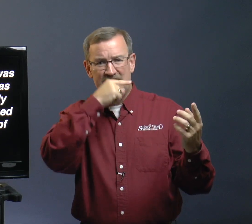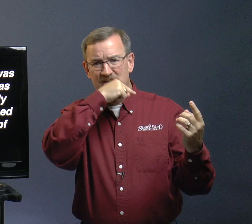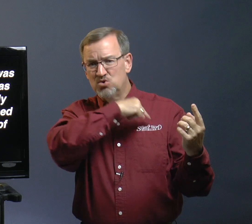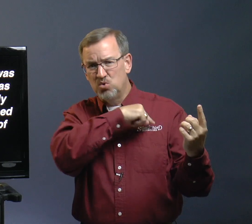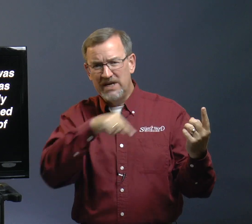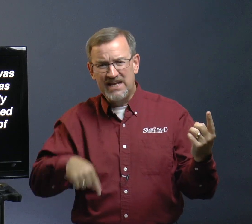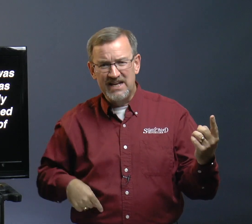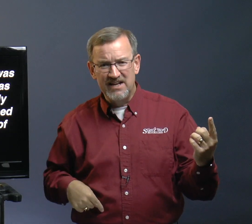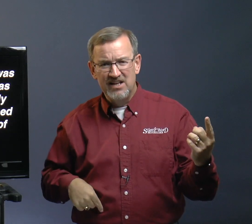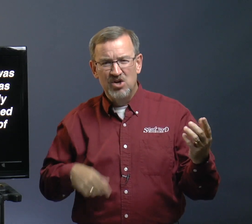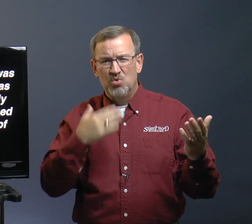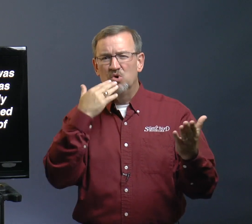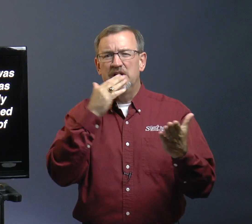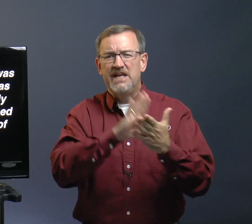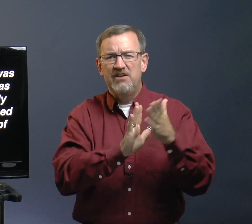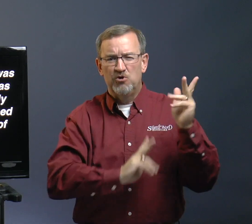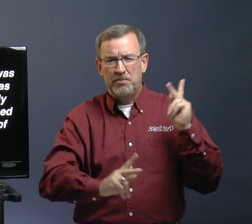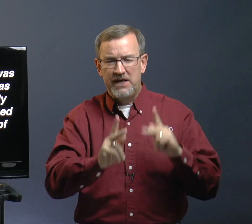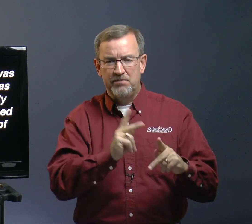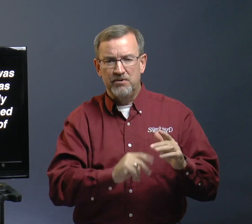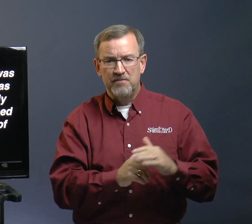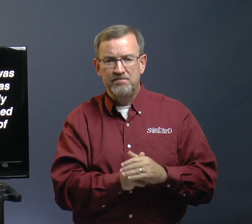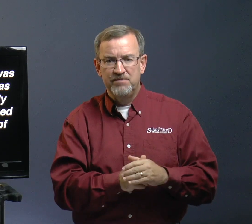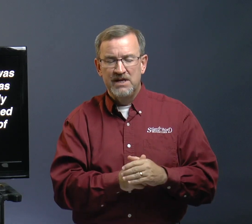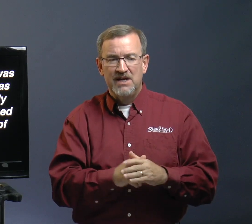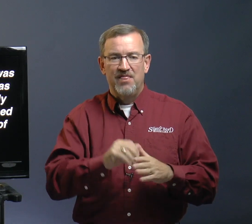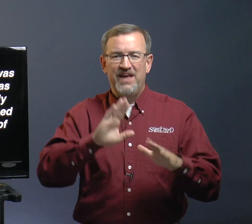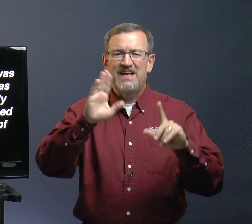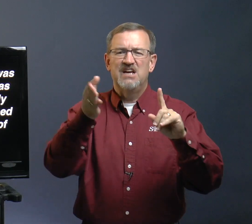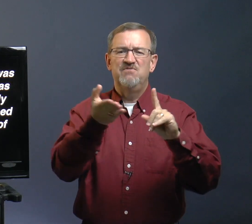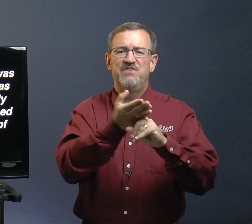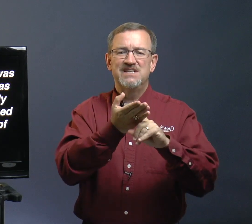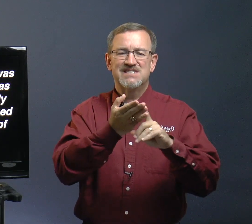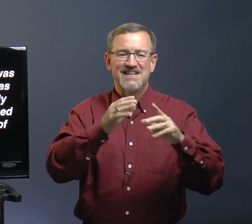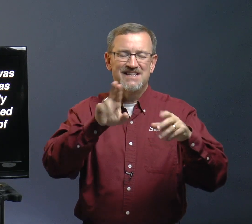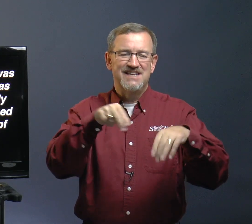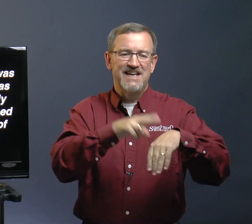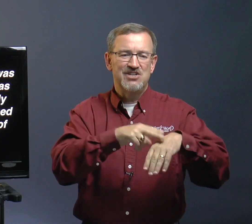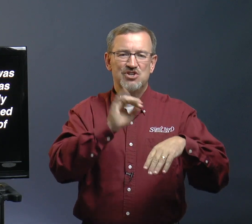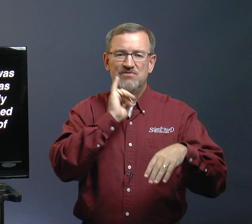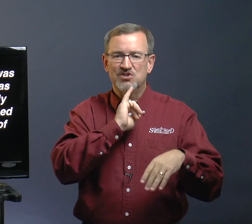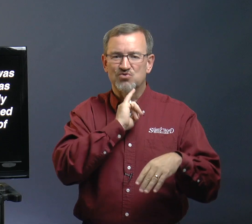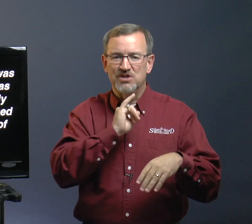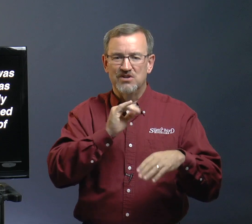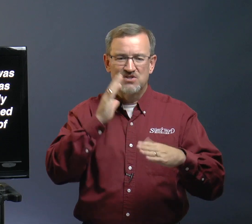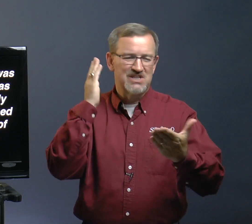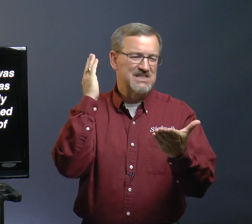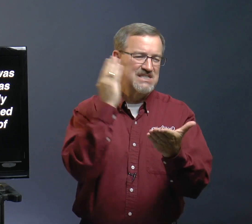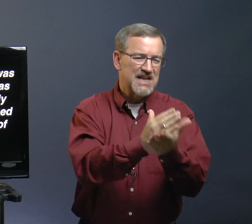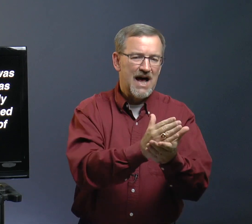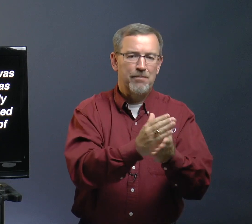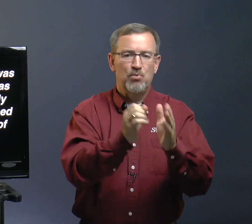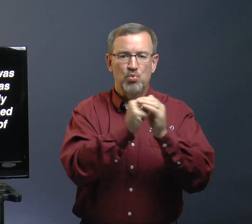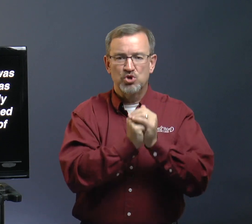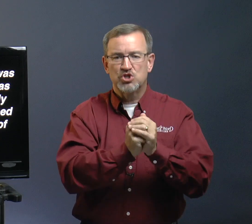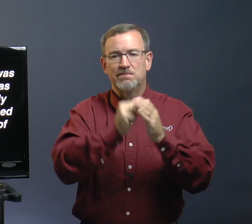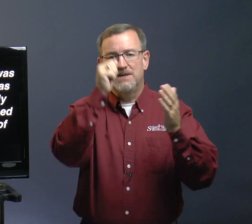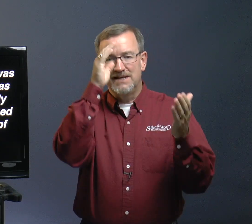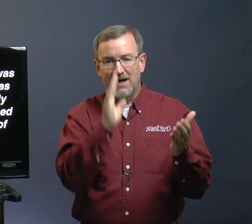and queen, were evil people. They convinced the nation of Israel to stop worshiping